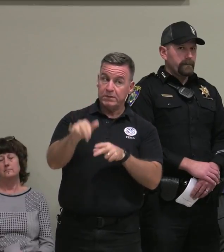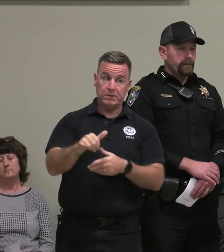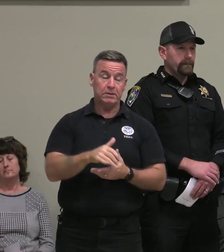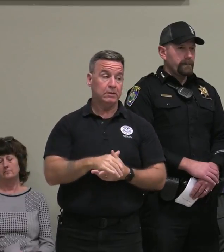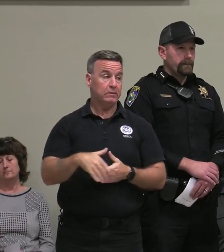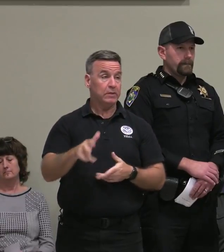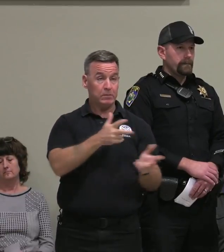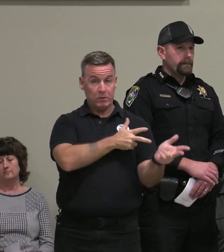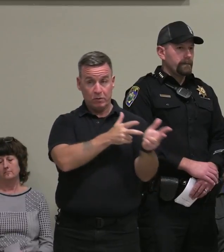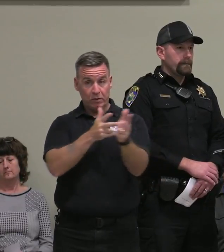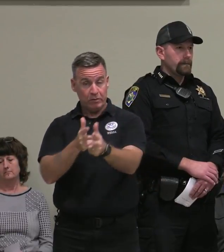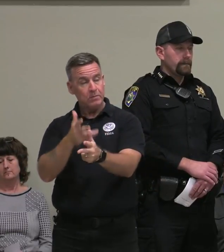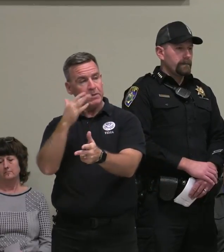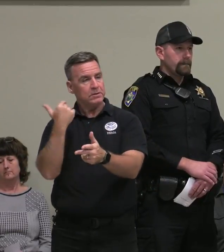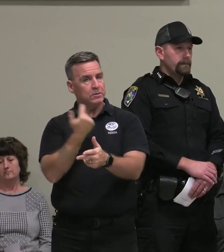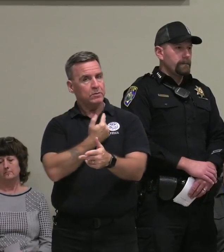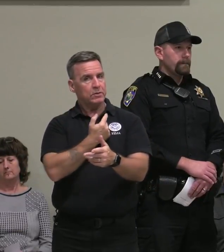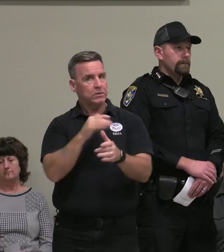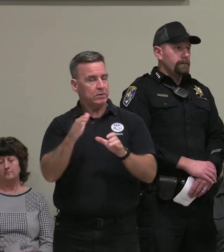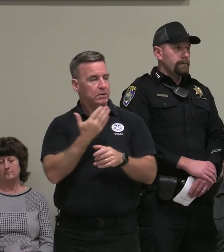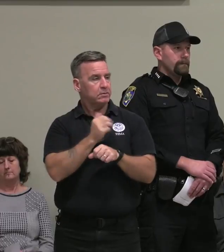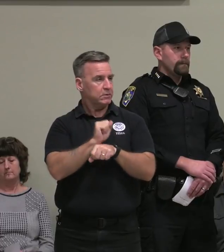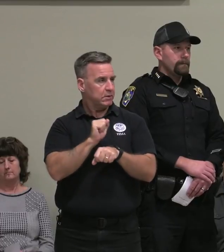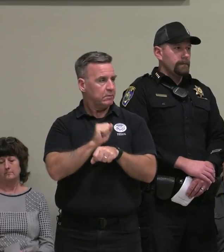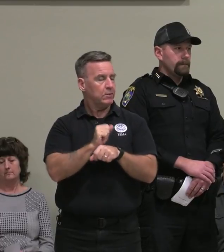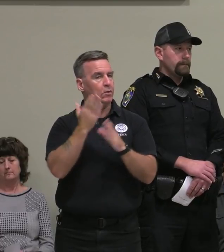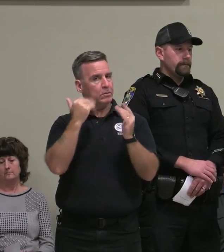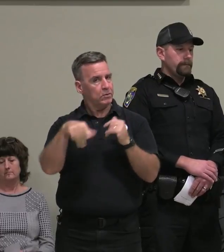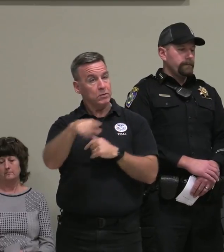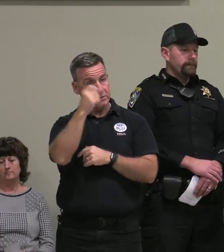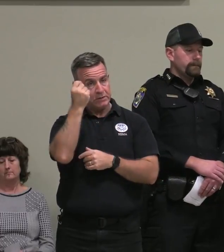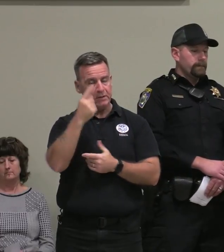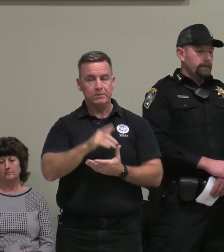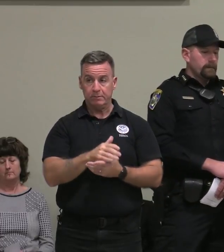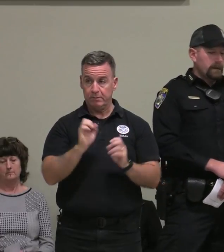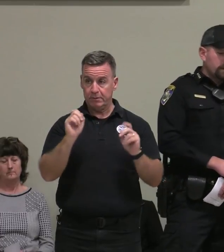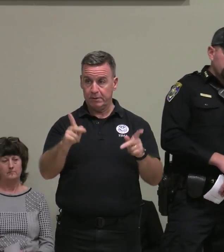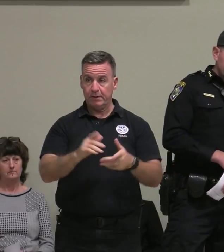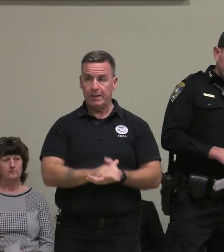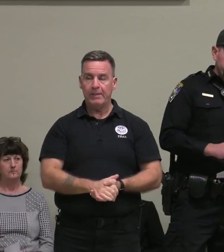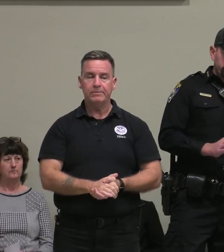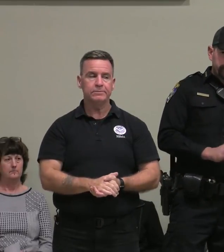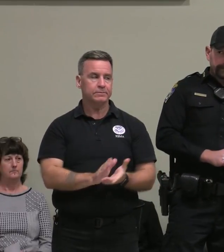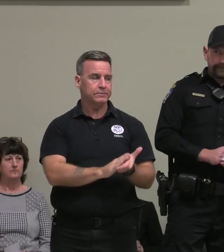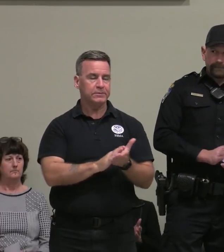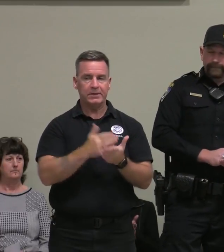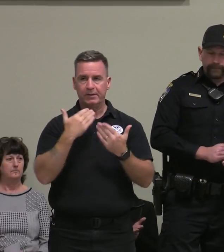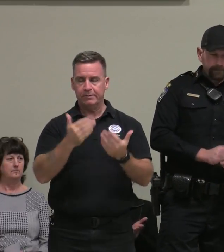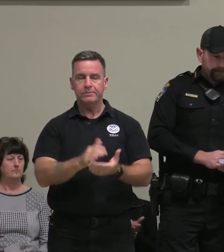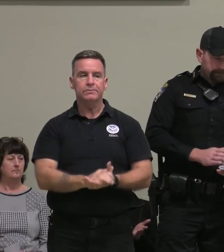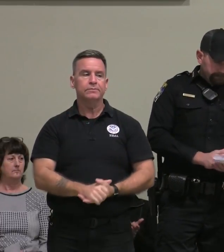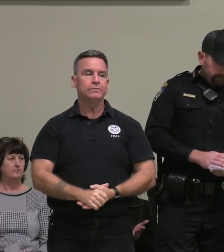if you get pulled over, it's because we're doing our job, and I hope that you'll understand that. Okay? Thank you.